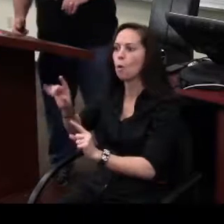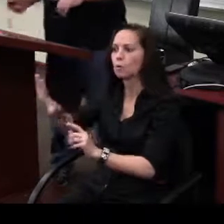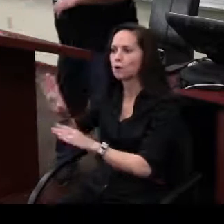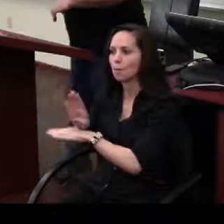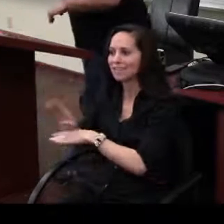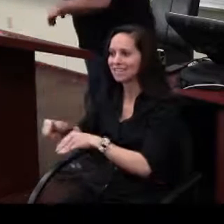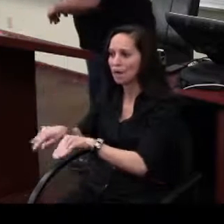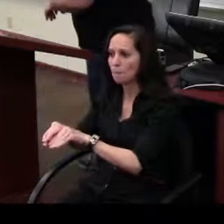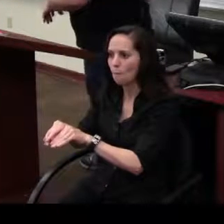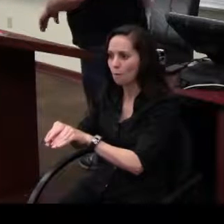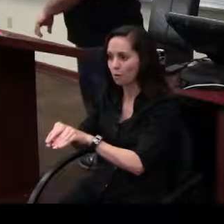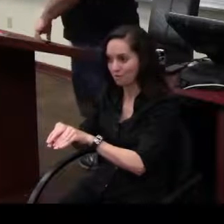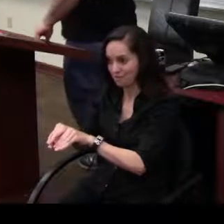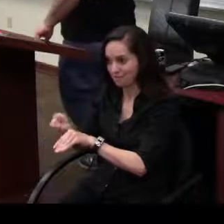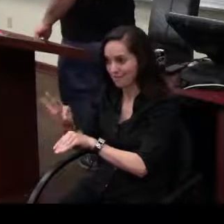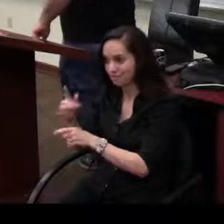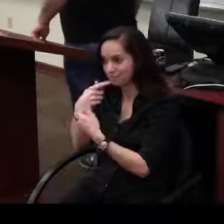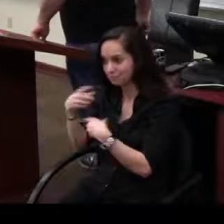this, okay?